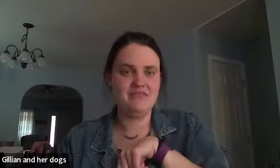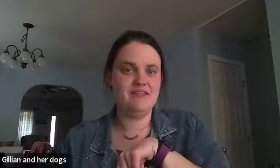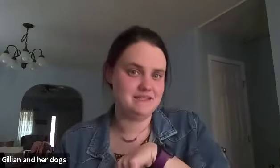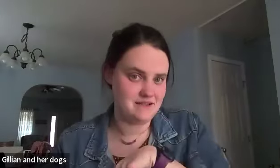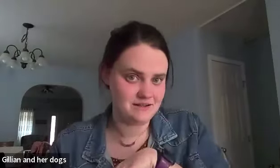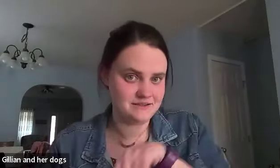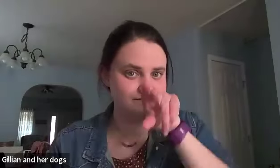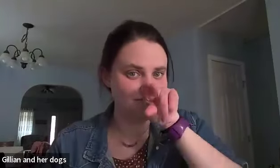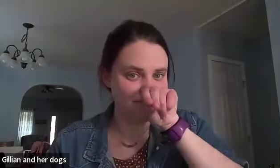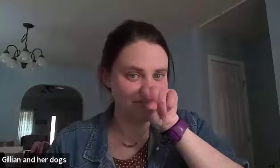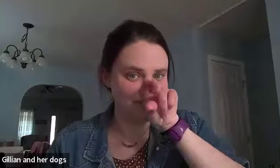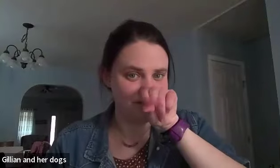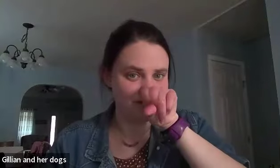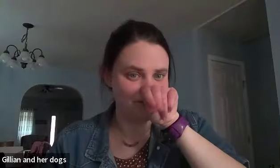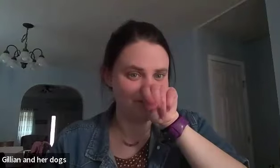and then duck, duck.